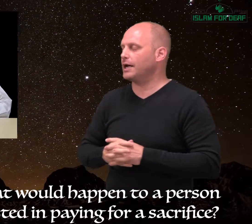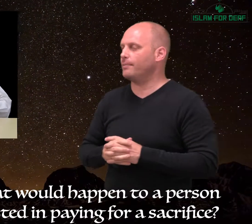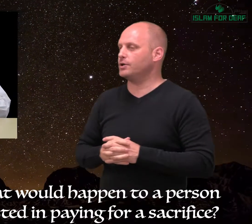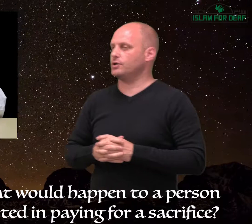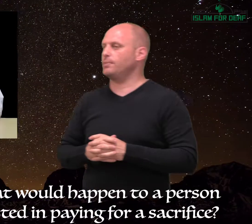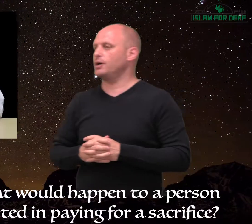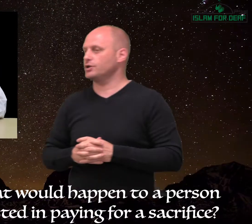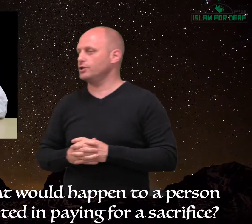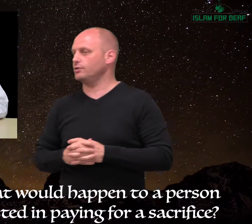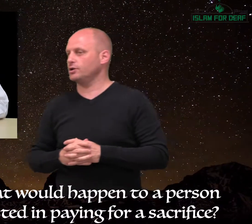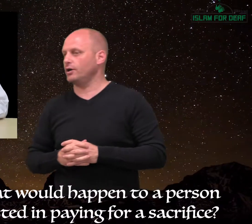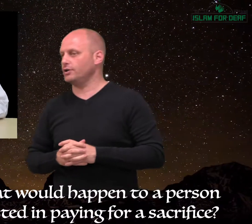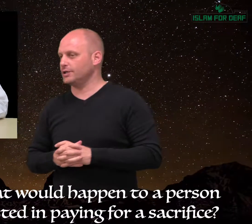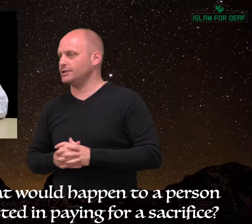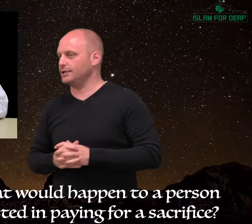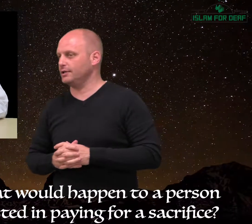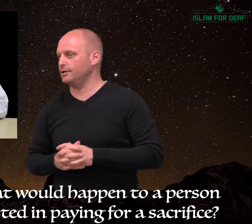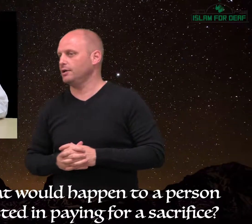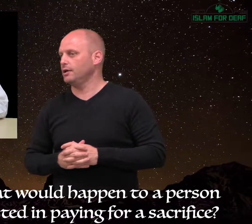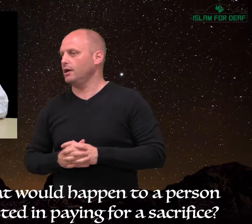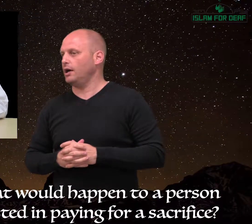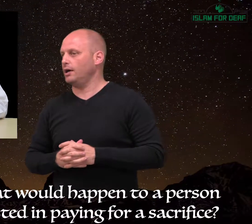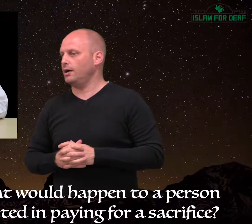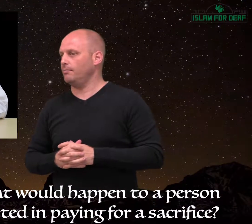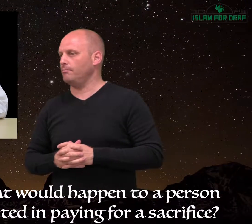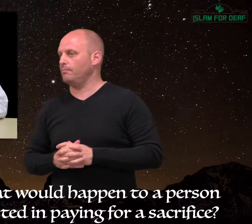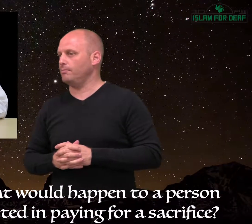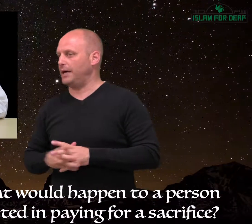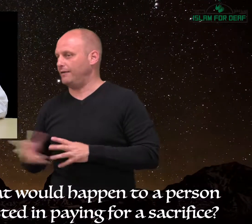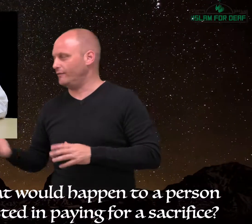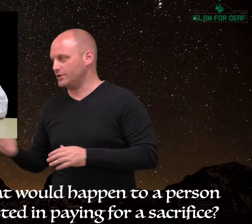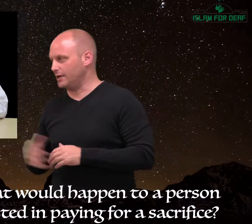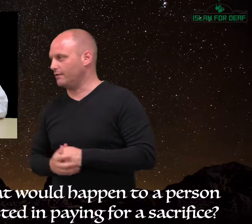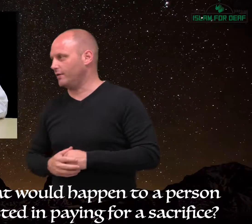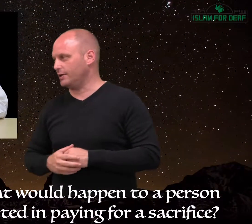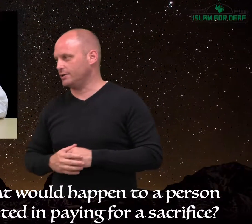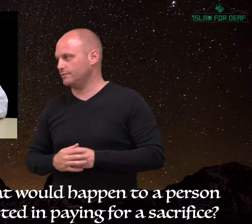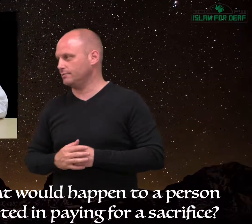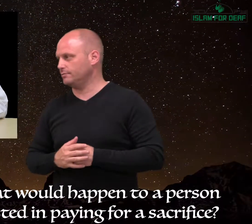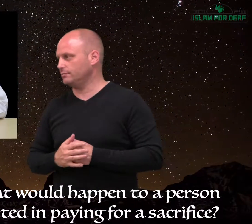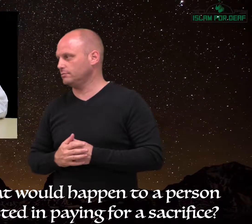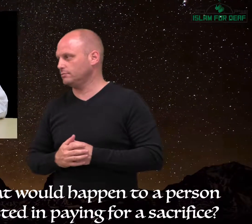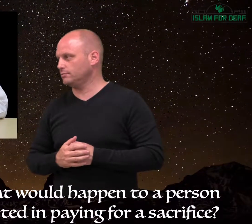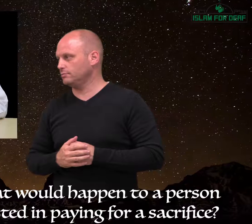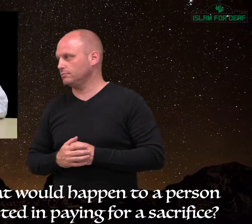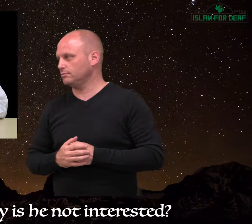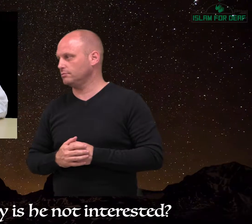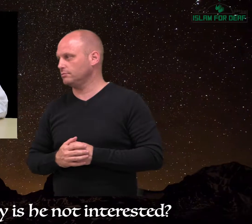Okay, so what would happen to a person who's not interested in paying for a sacrifice?